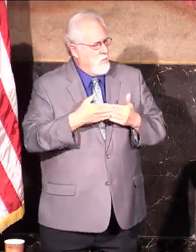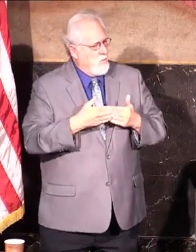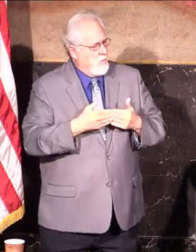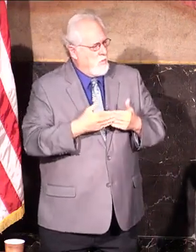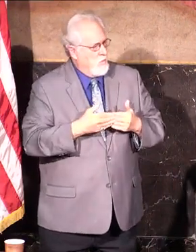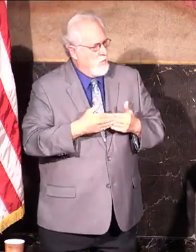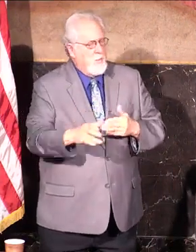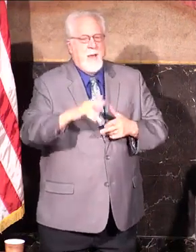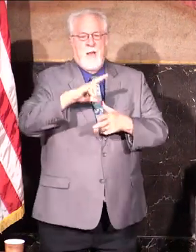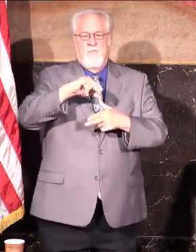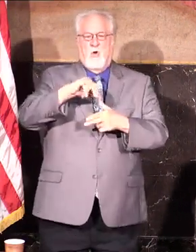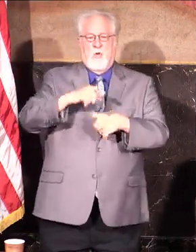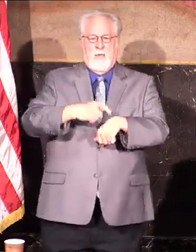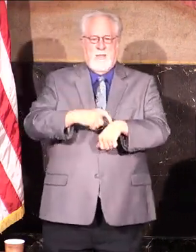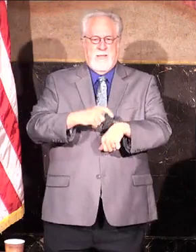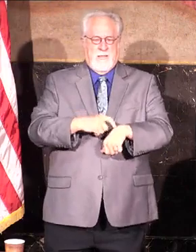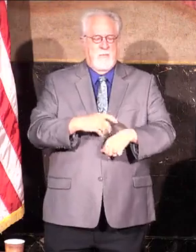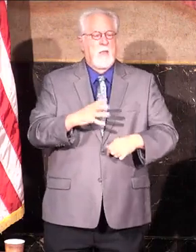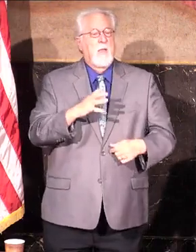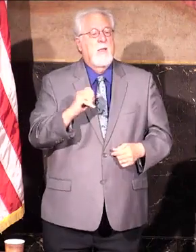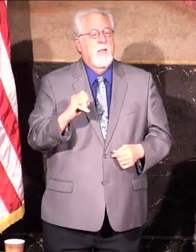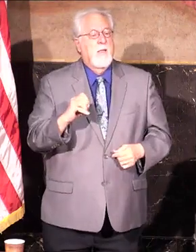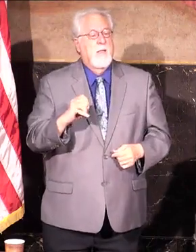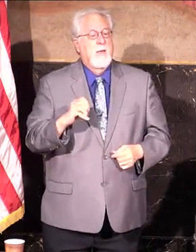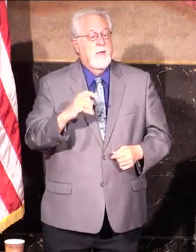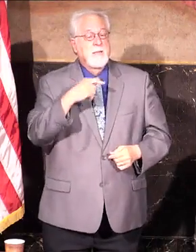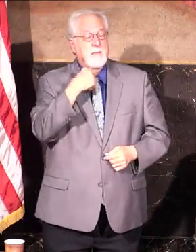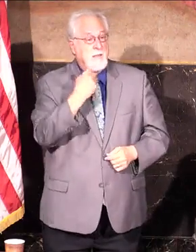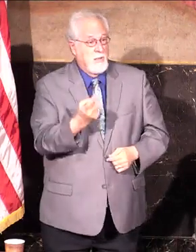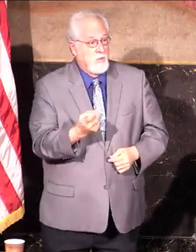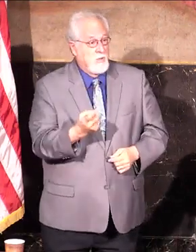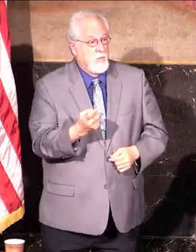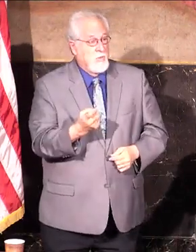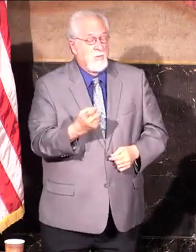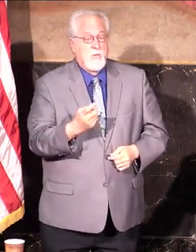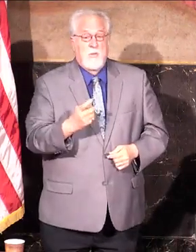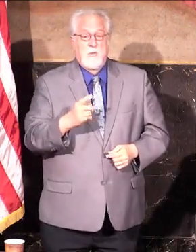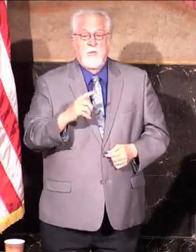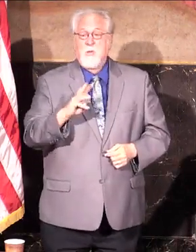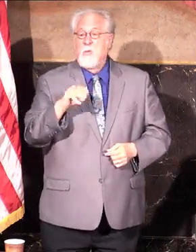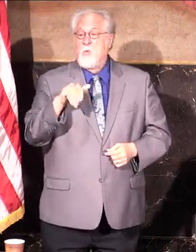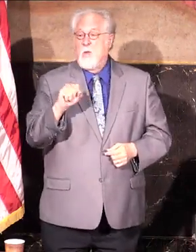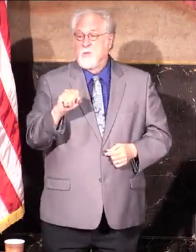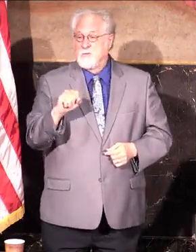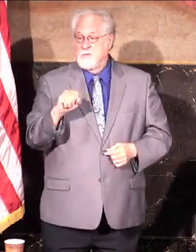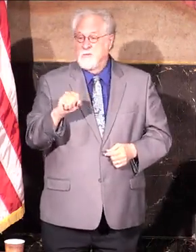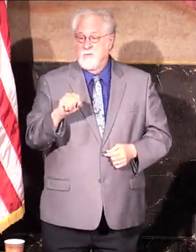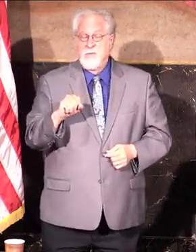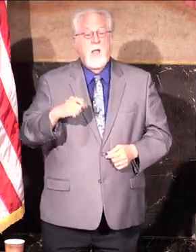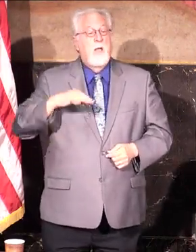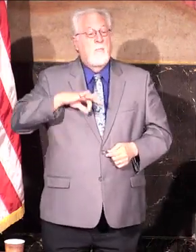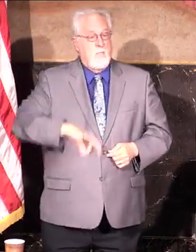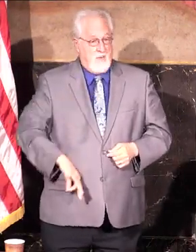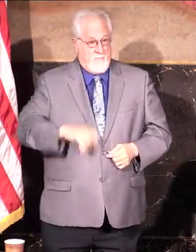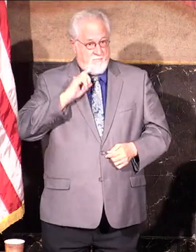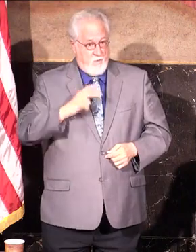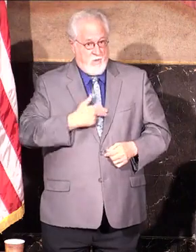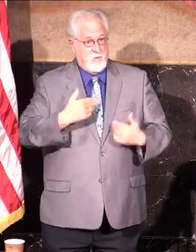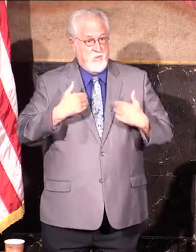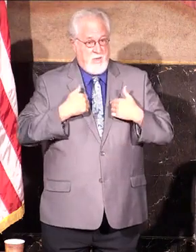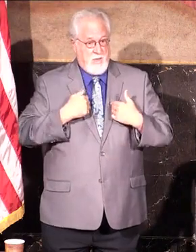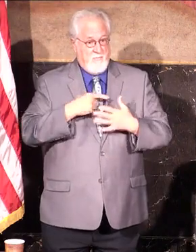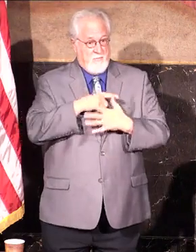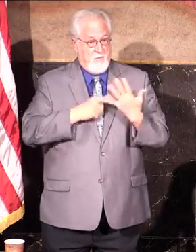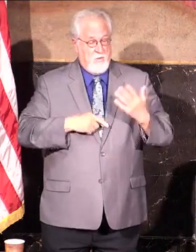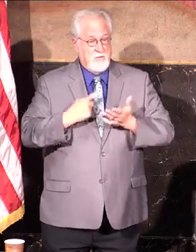of hurricane season. And I will tell you, it was beneficial for us to have those